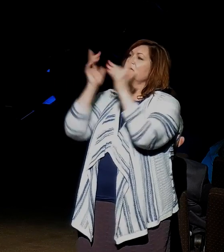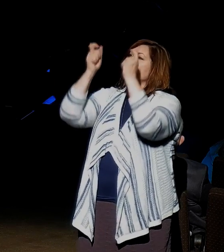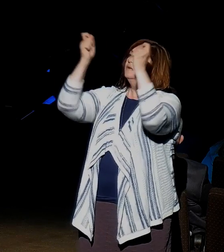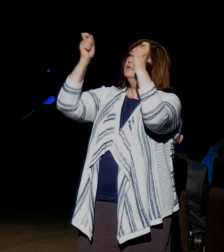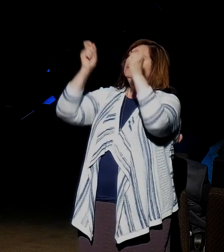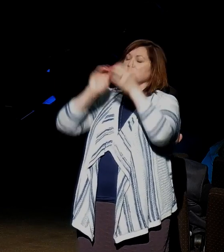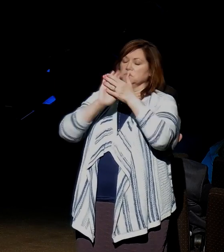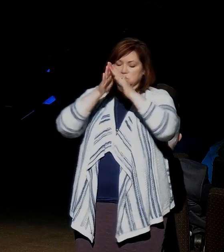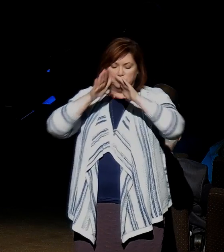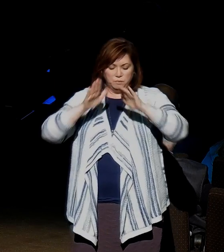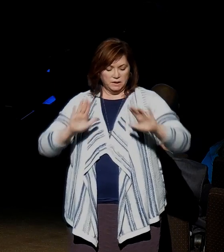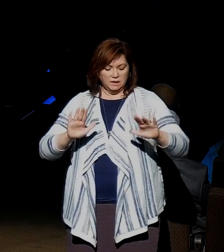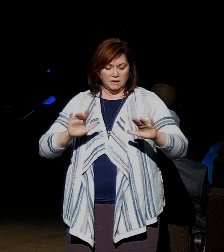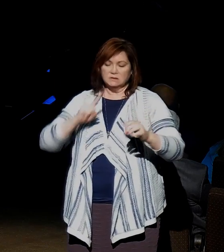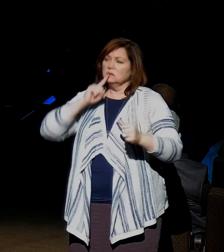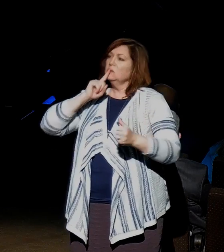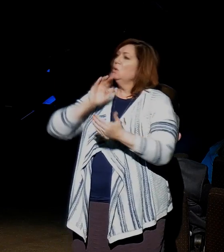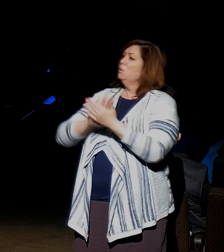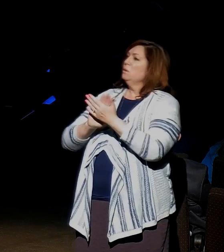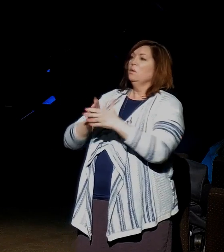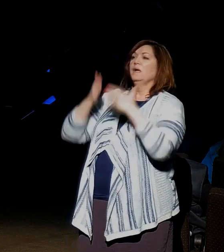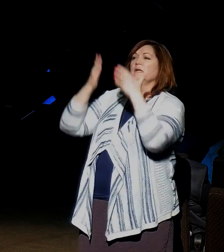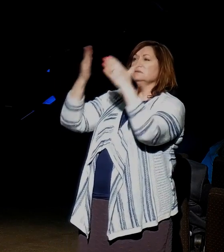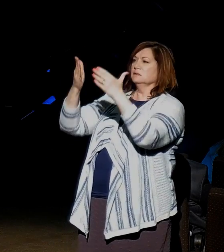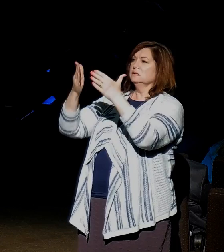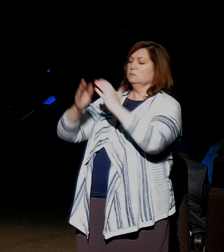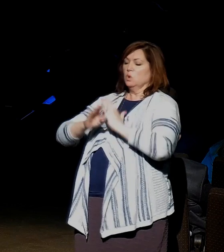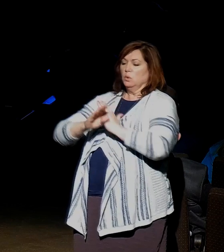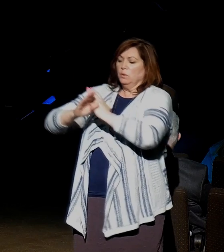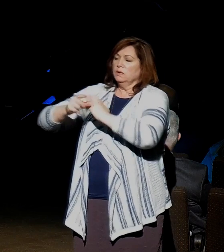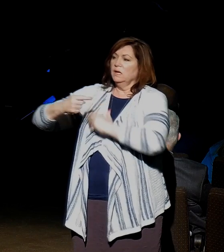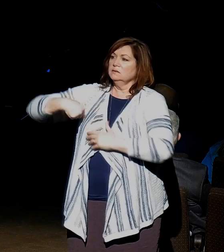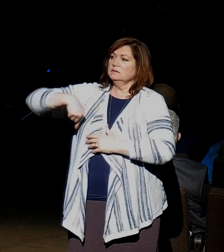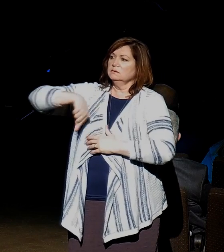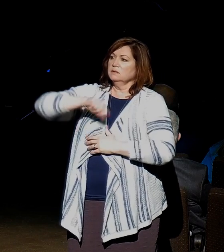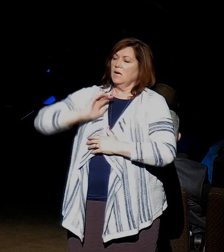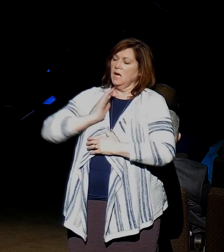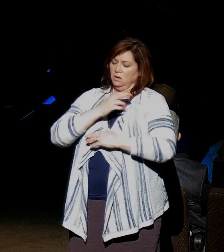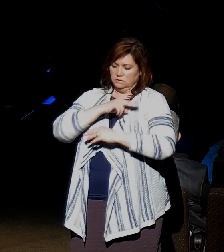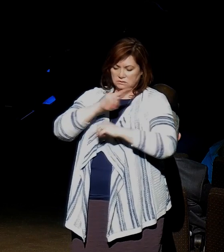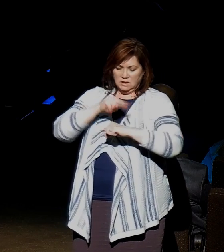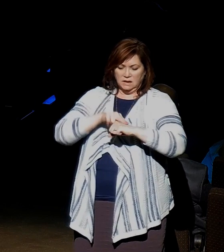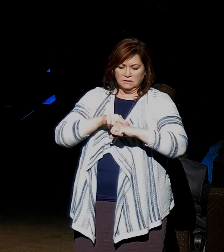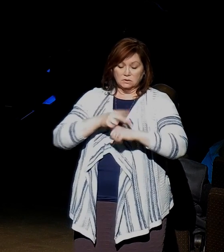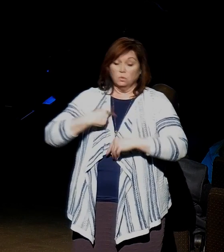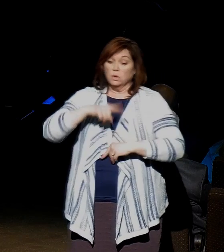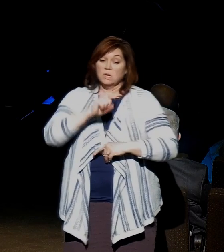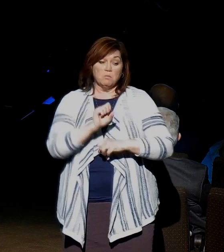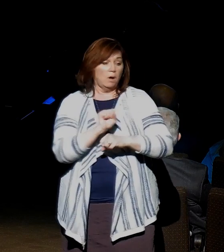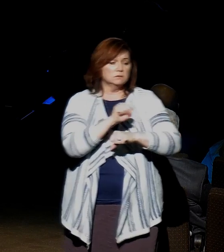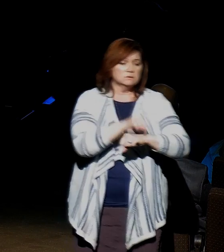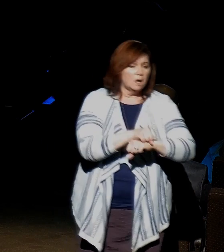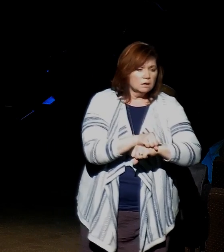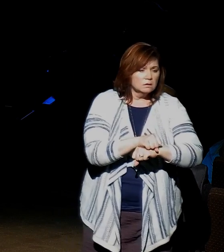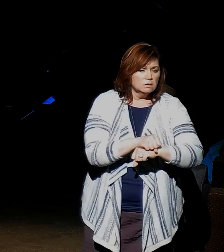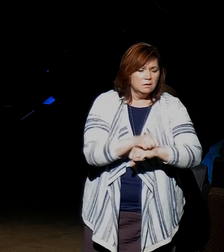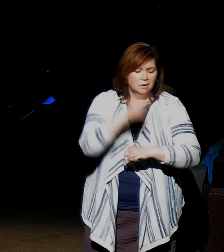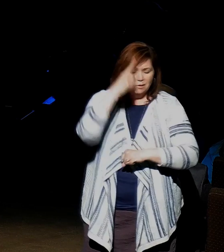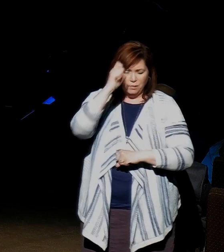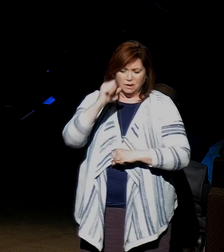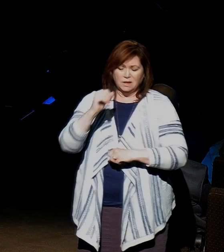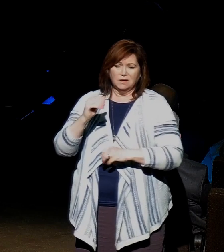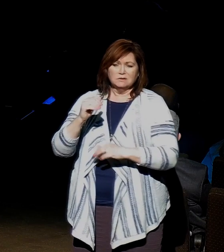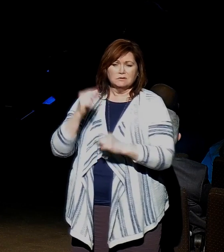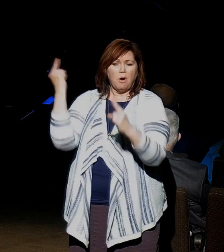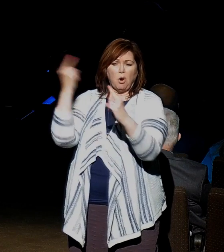that has kept and preserved us a nation. Then conquer we must, when our cause it is just, and this be our motto,